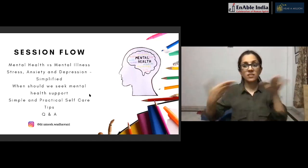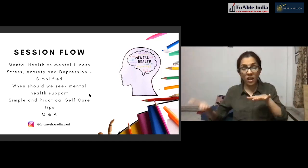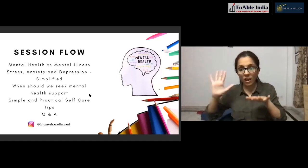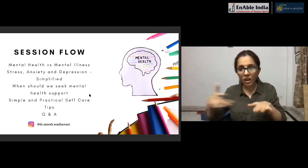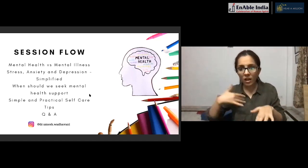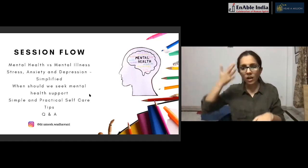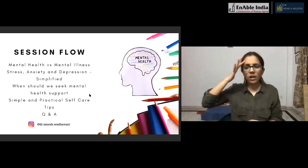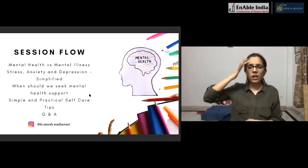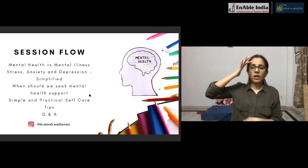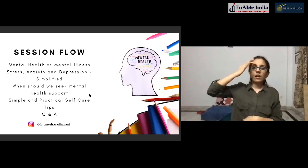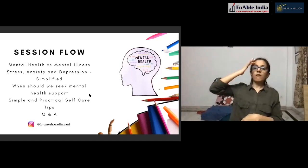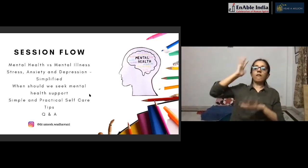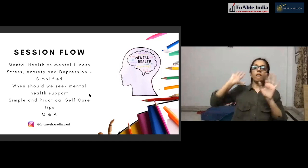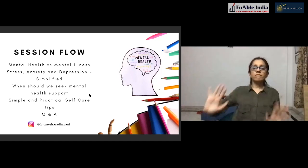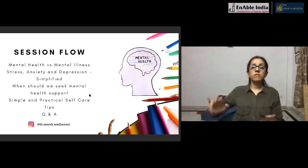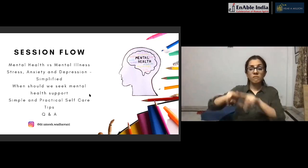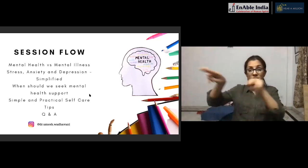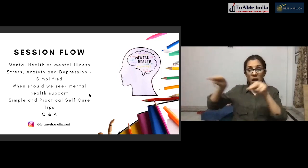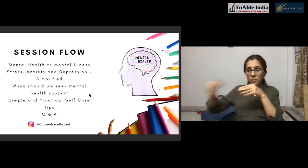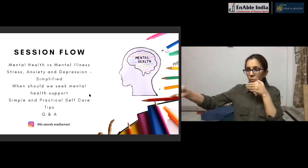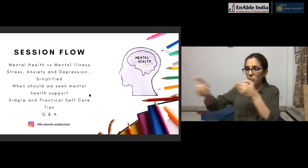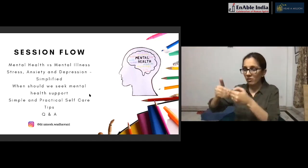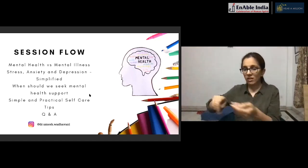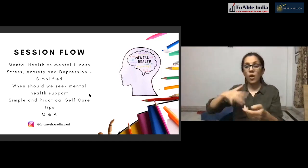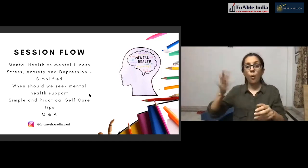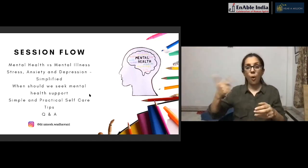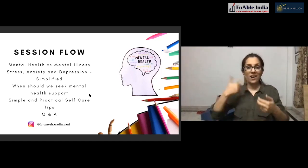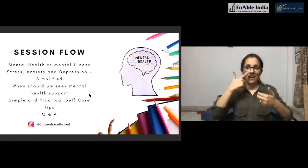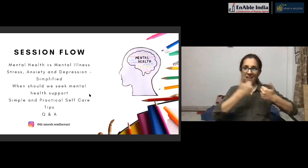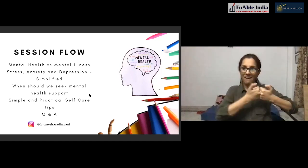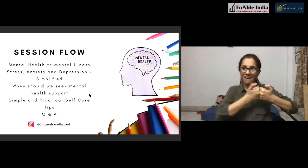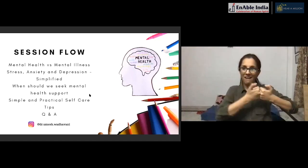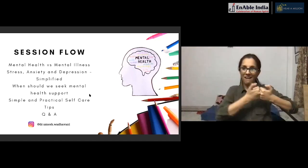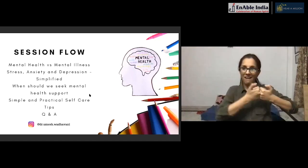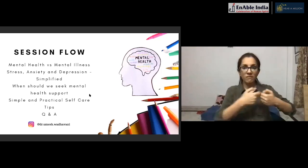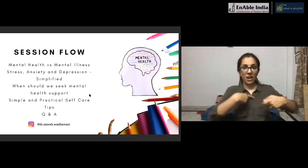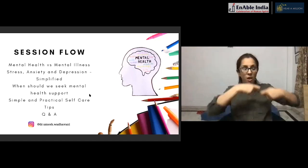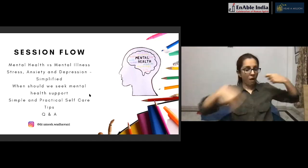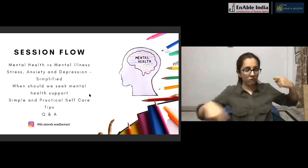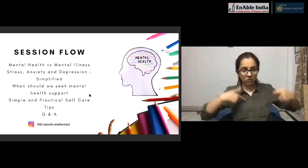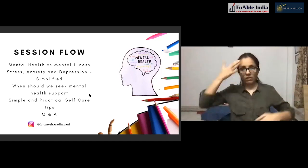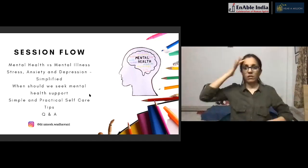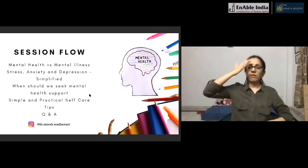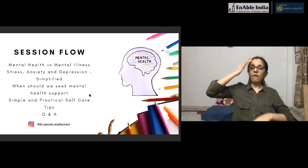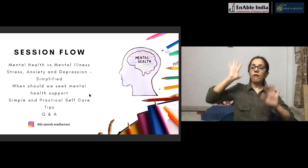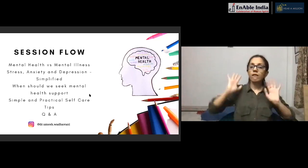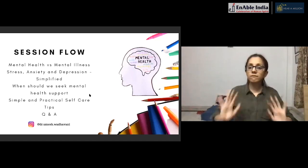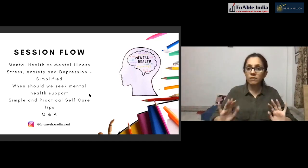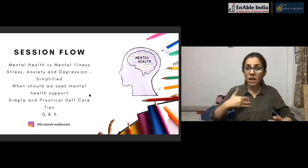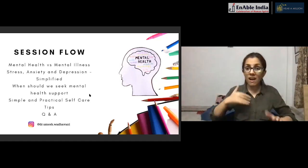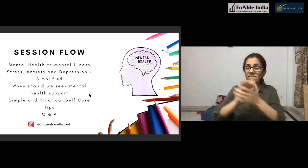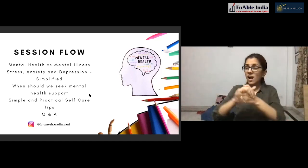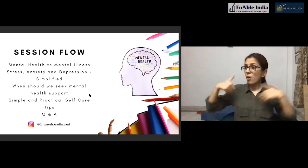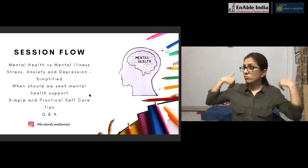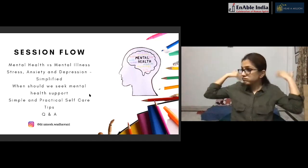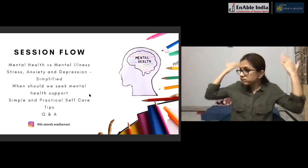someone dies, you feel that way. When you break up with someone, it happens. When a friend goes away, when you can't see a friend for